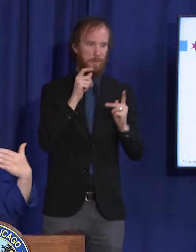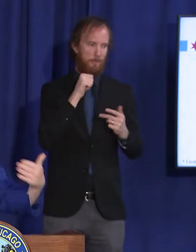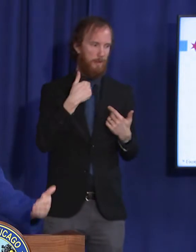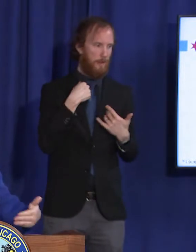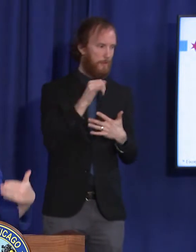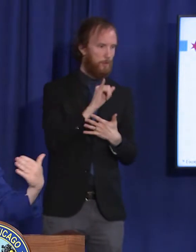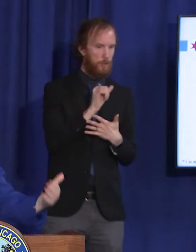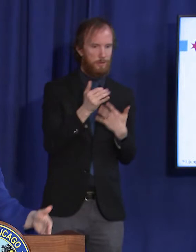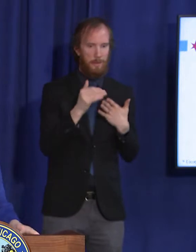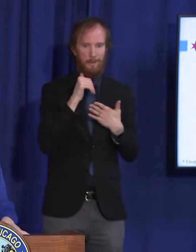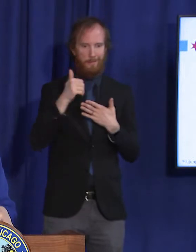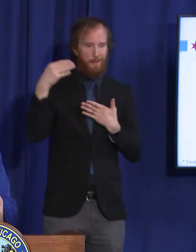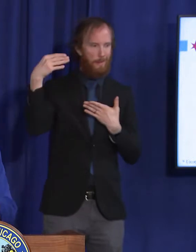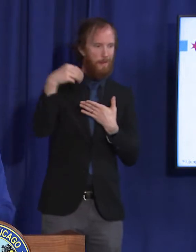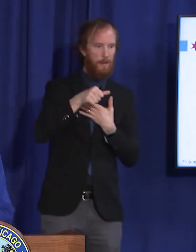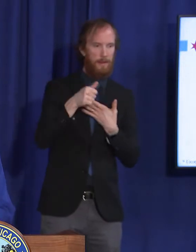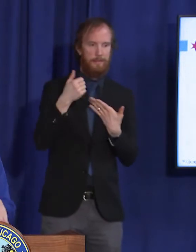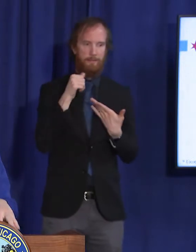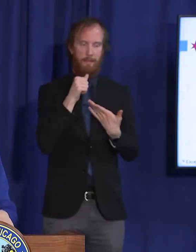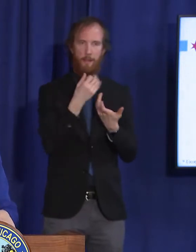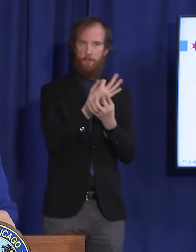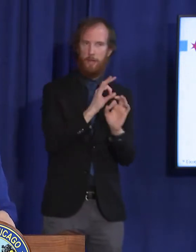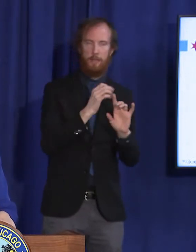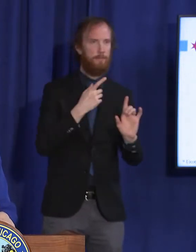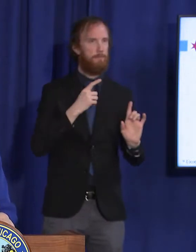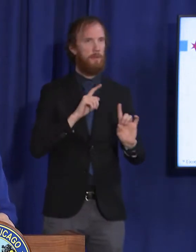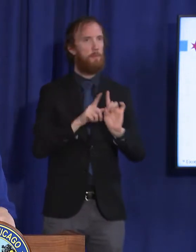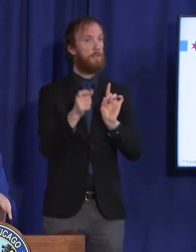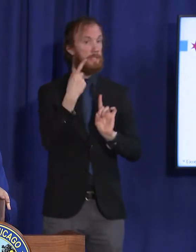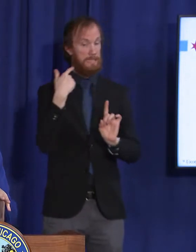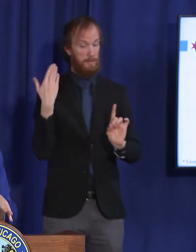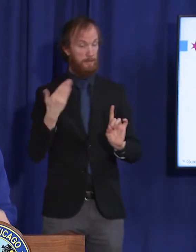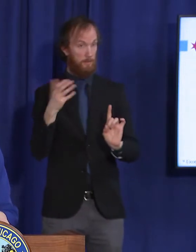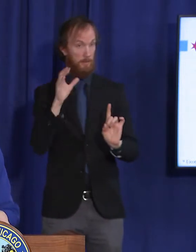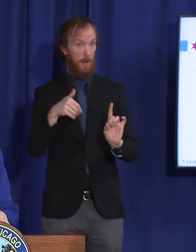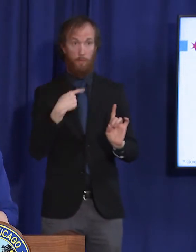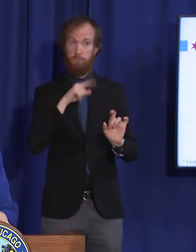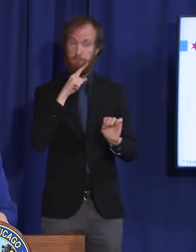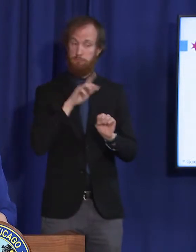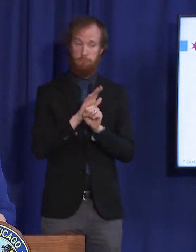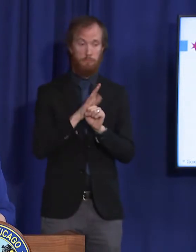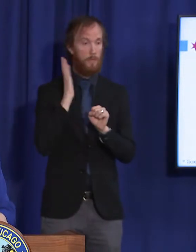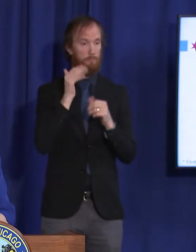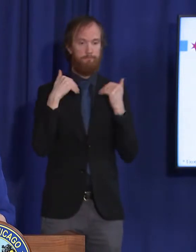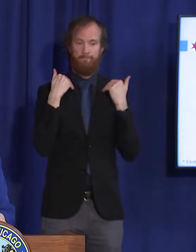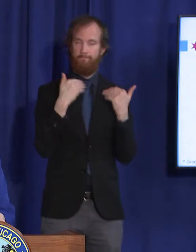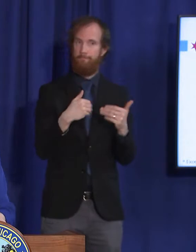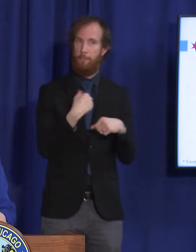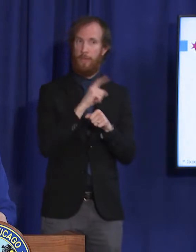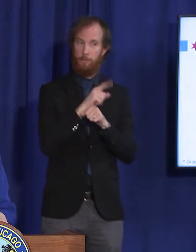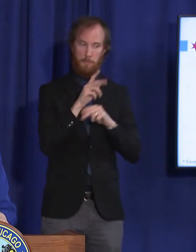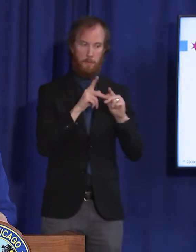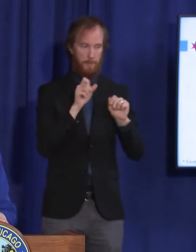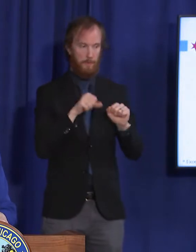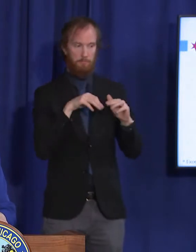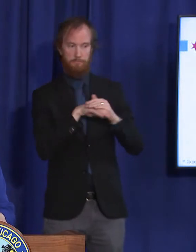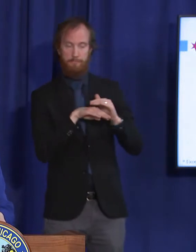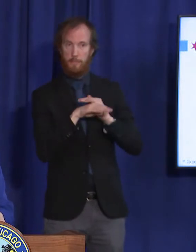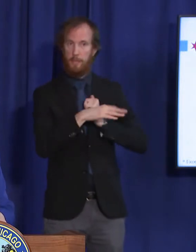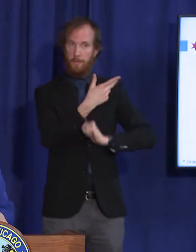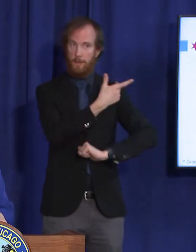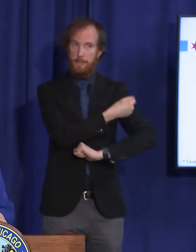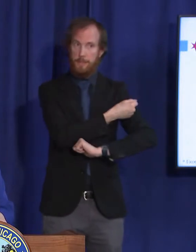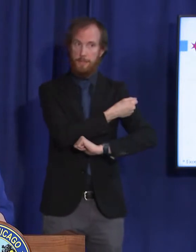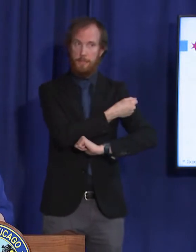get vaccinated, to get tested, et cetera. We are very committed here in Chicago to continuing to make sure that people can access vaccine, for